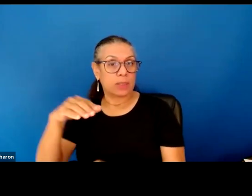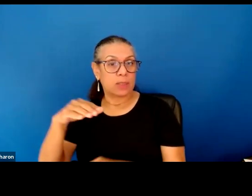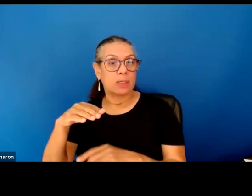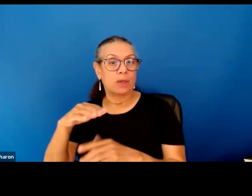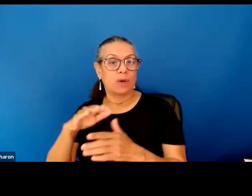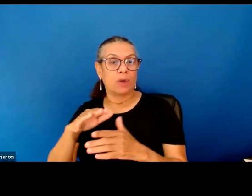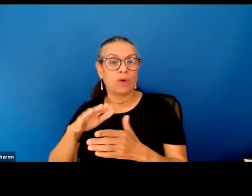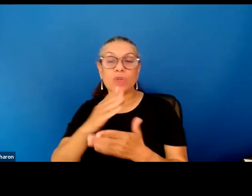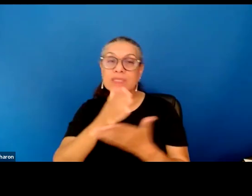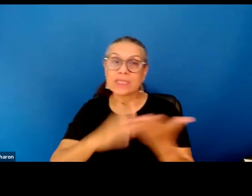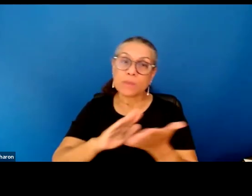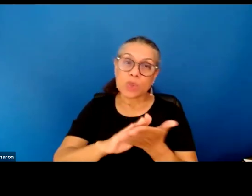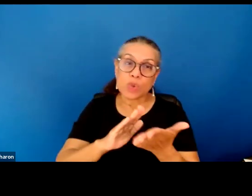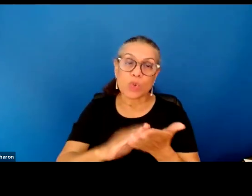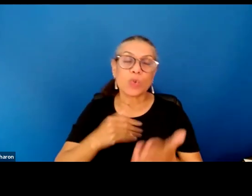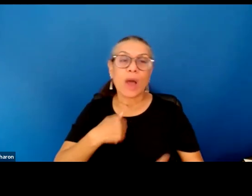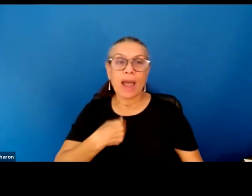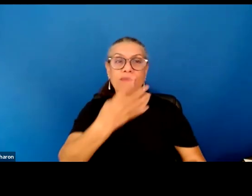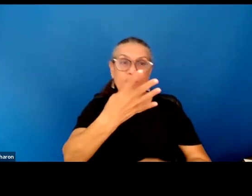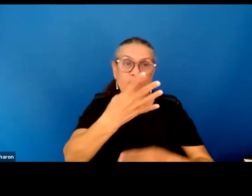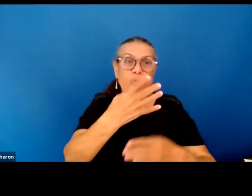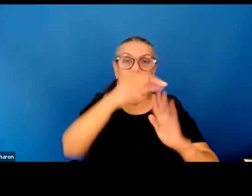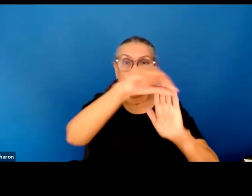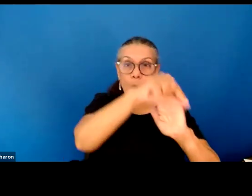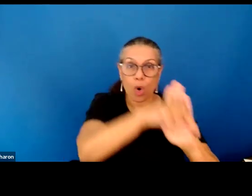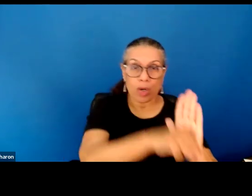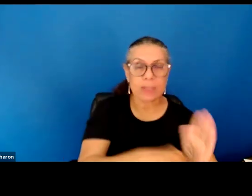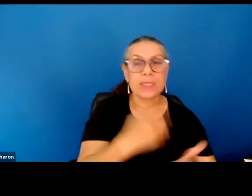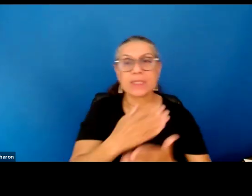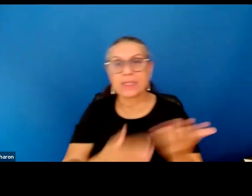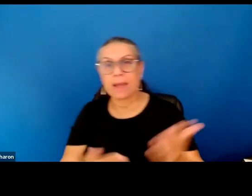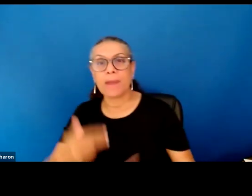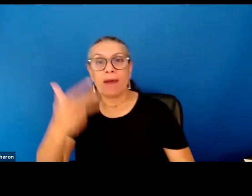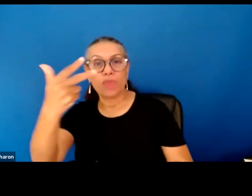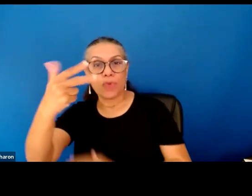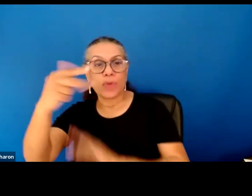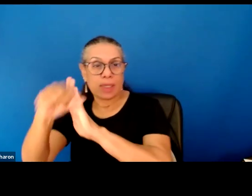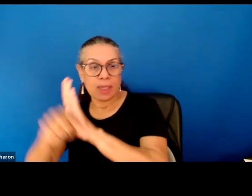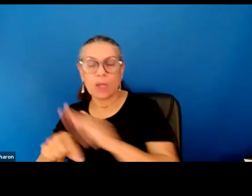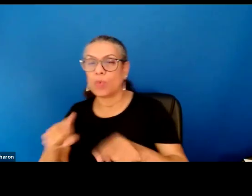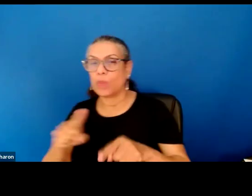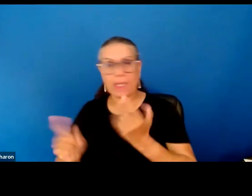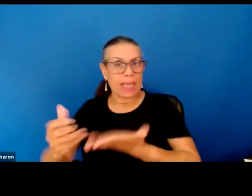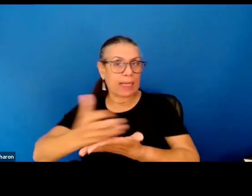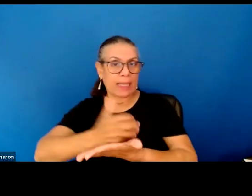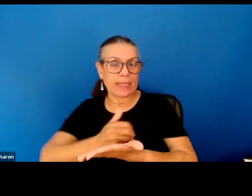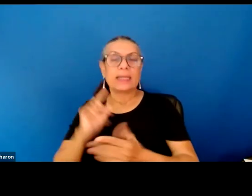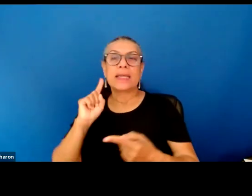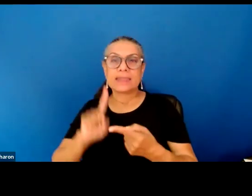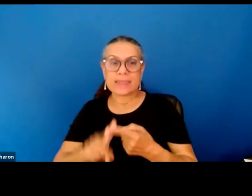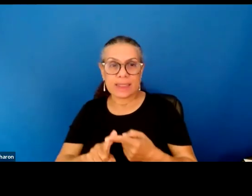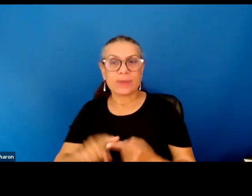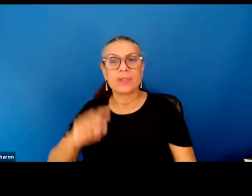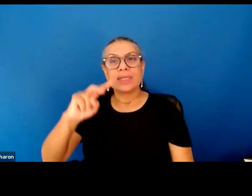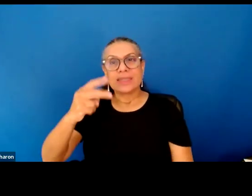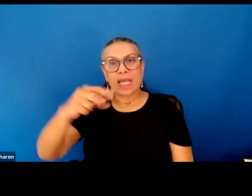and the second quarter typically ends at the beginning of February. So we can't begin the full grade collection until second quarter grades are